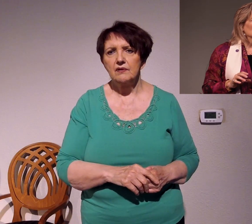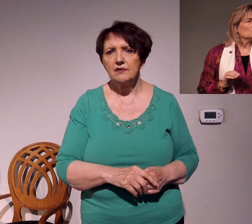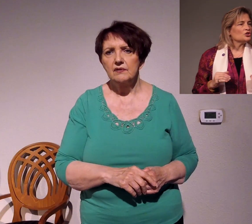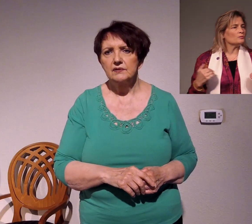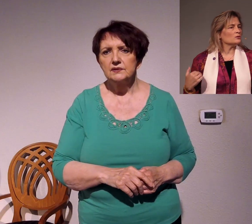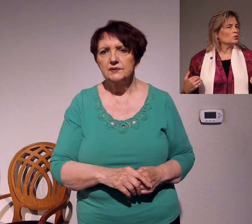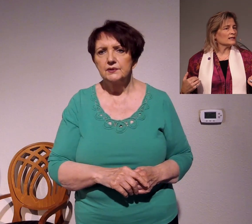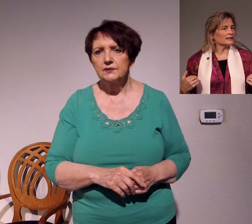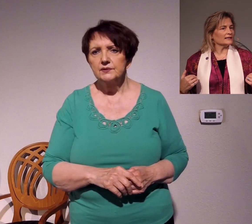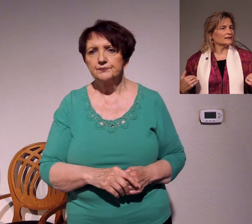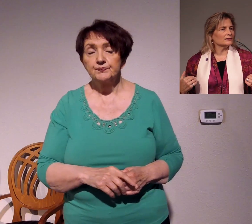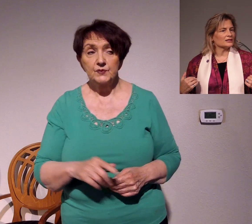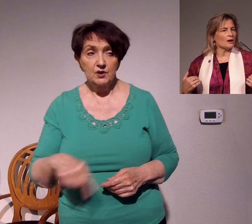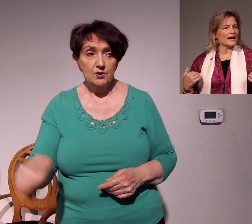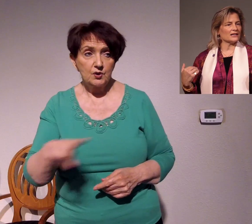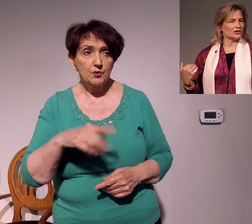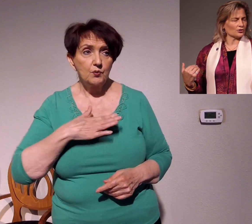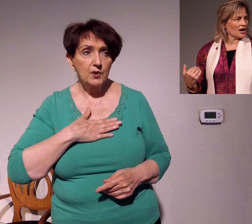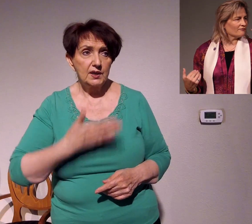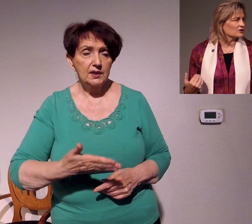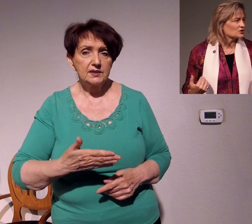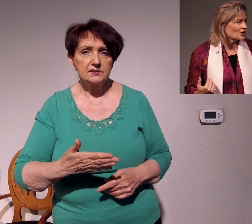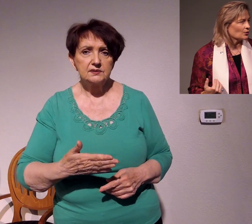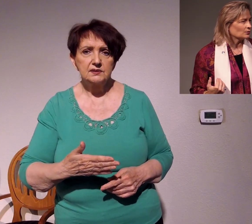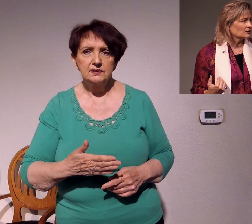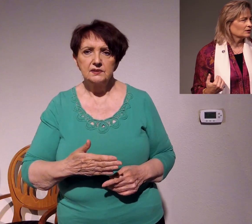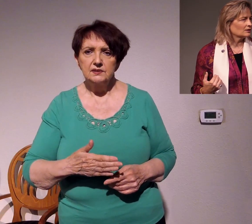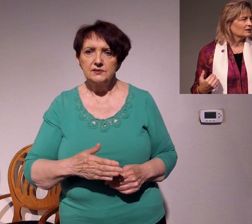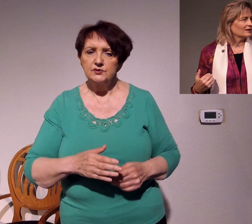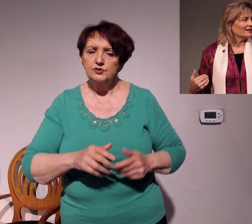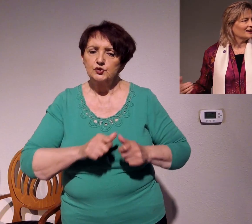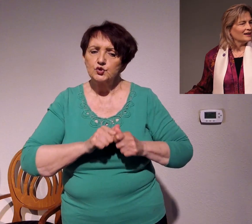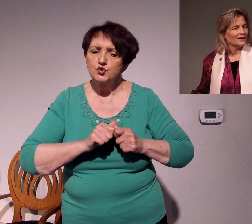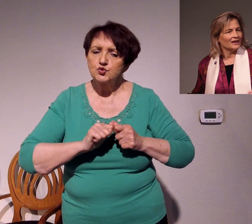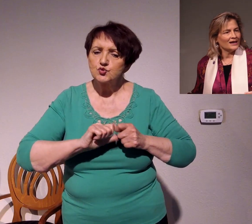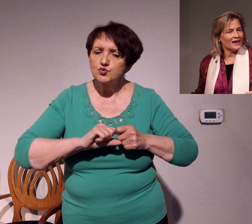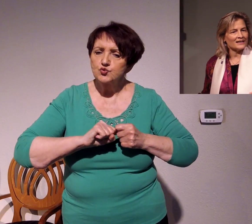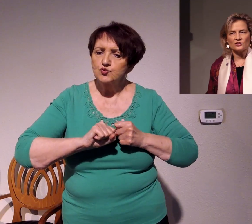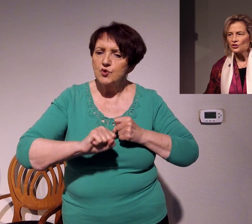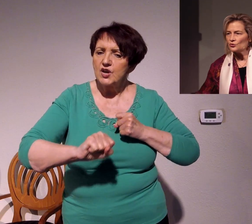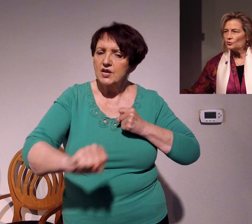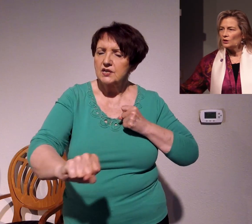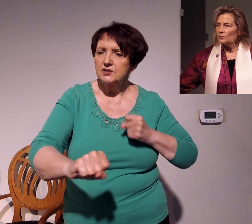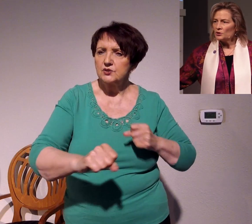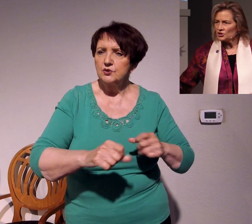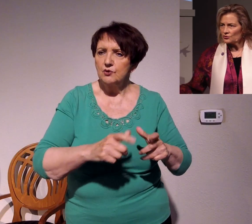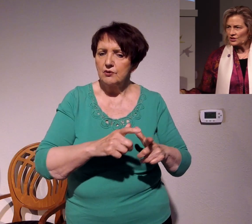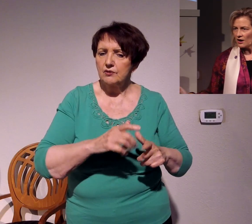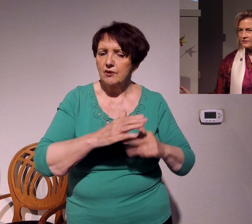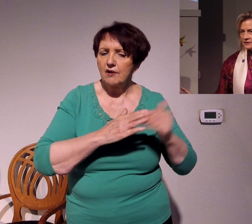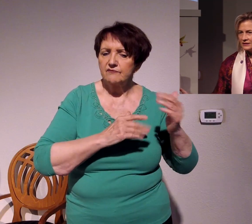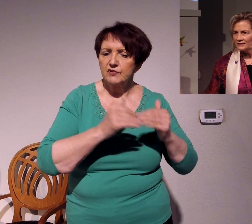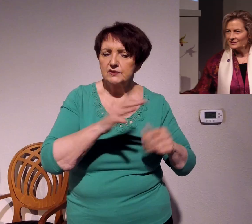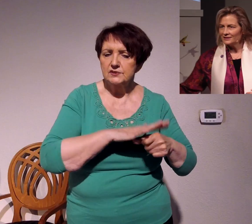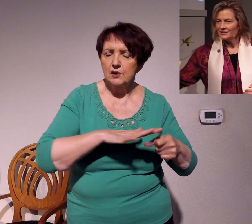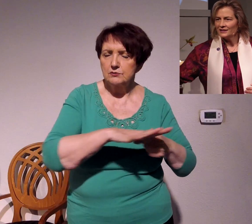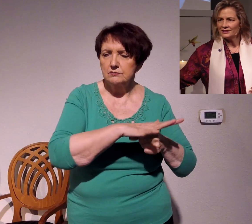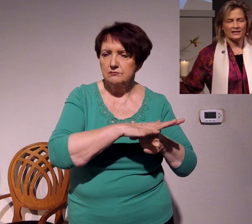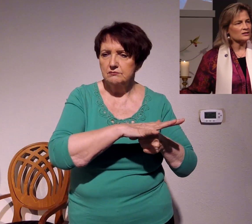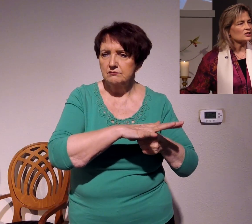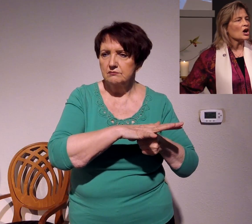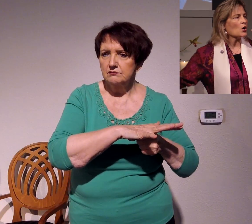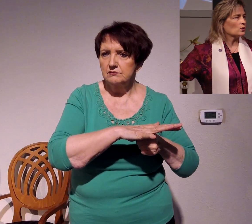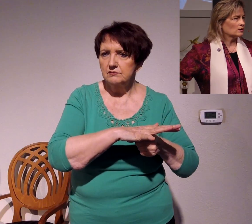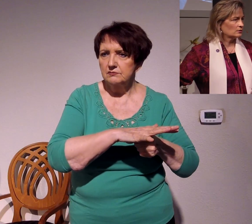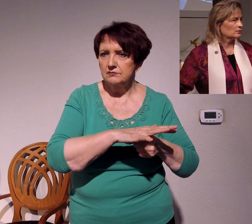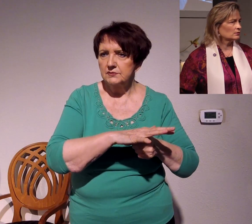And would you be willing to come out of your comfort zone and to push yourself to